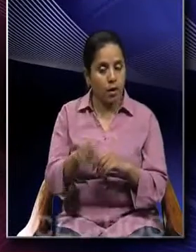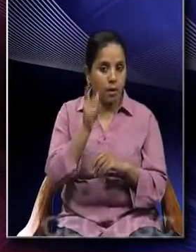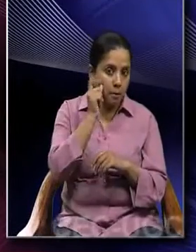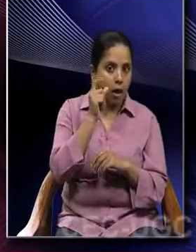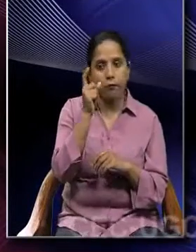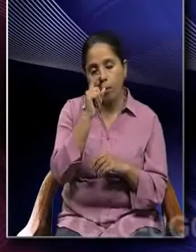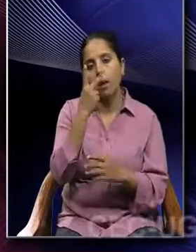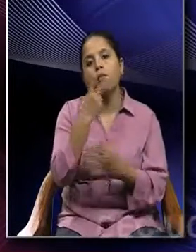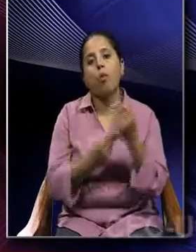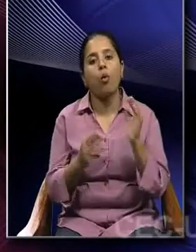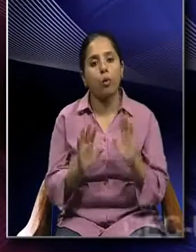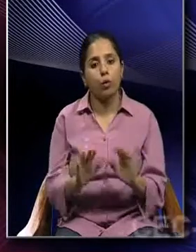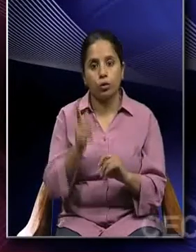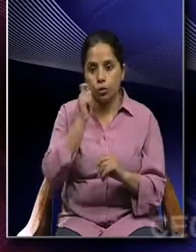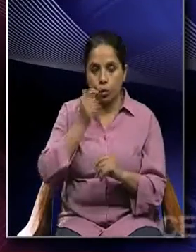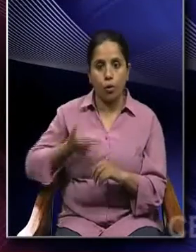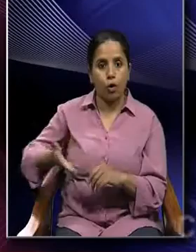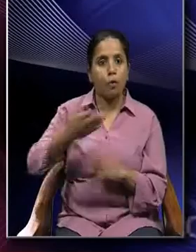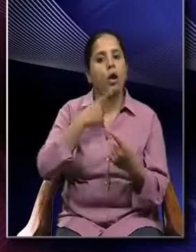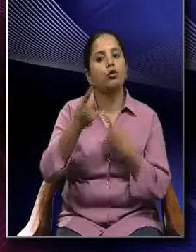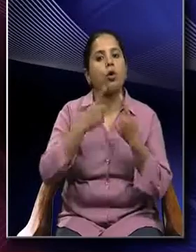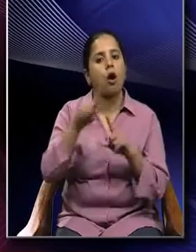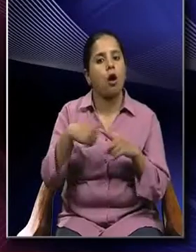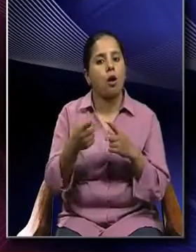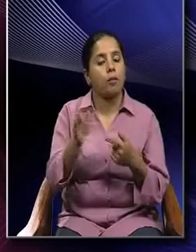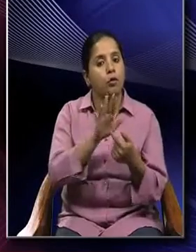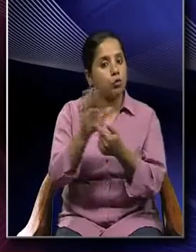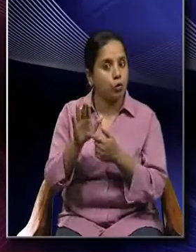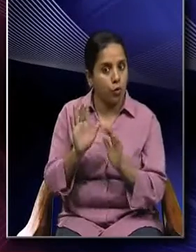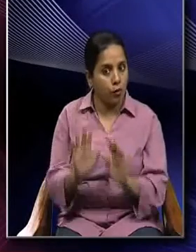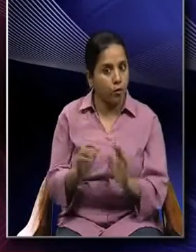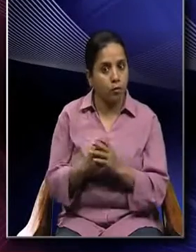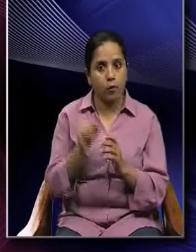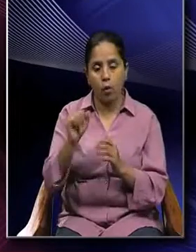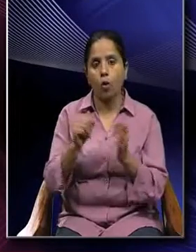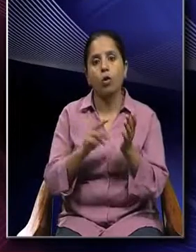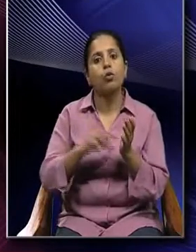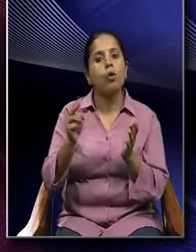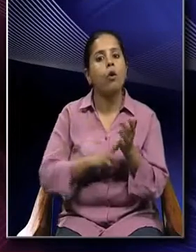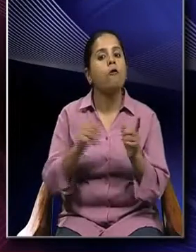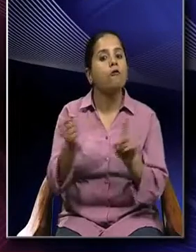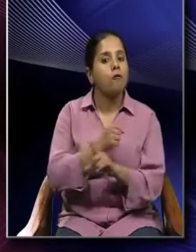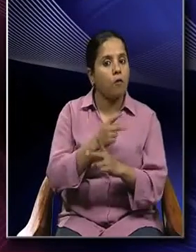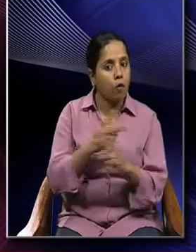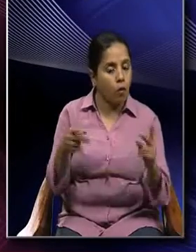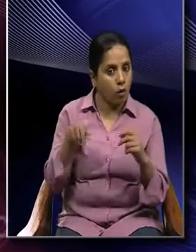both. Human being we are going to talk about. They demonstrate their non-violent,